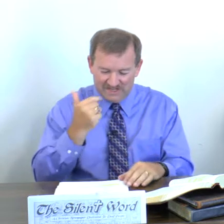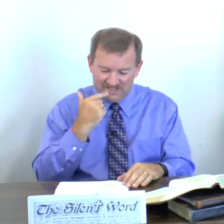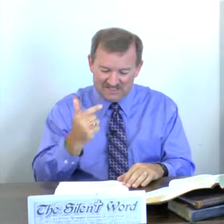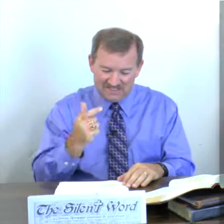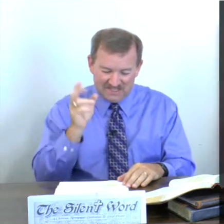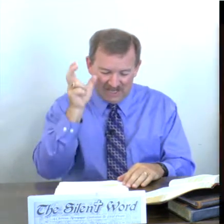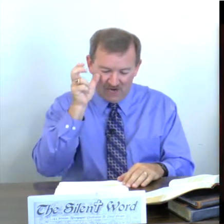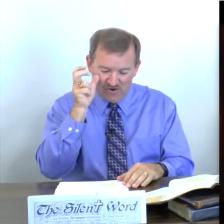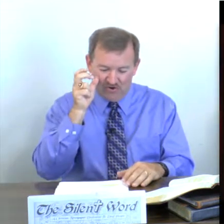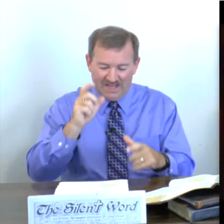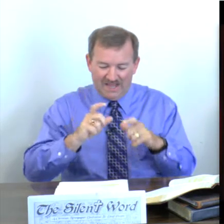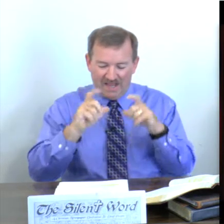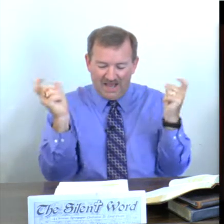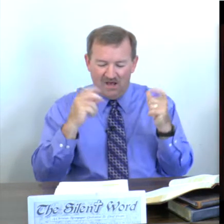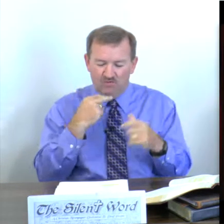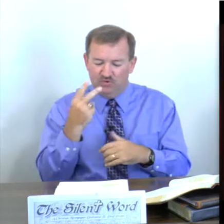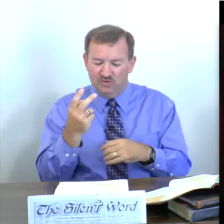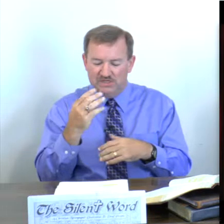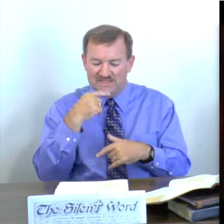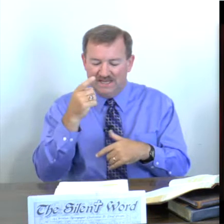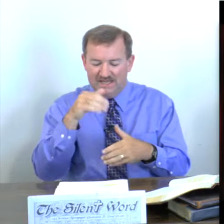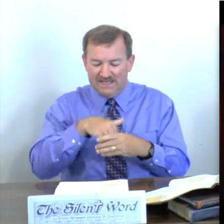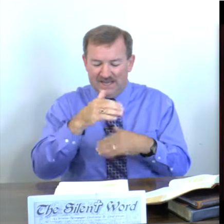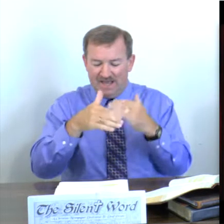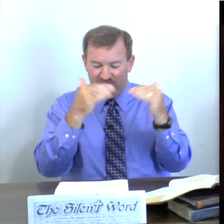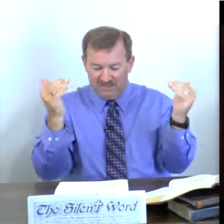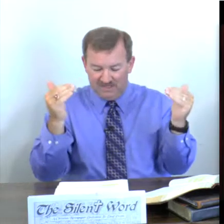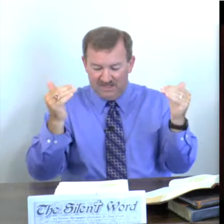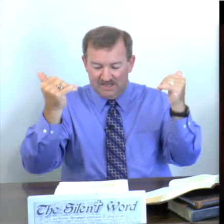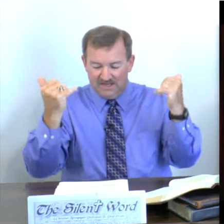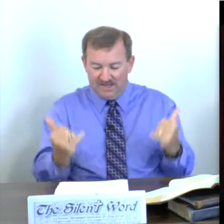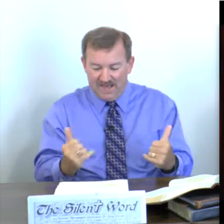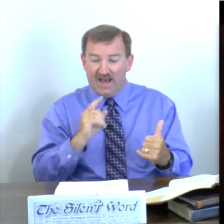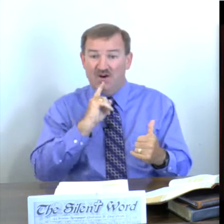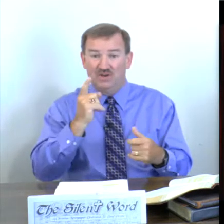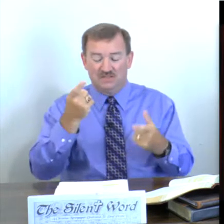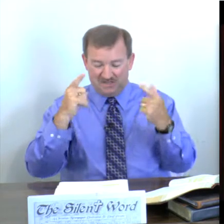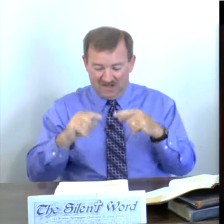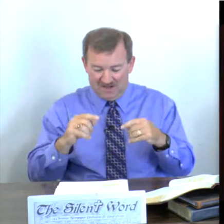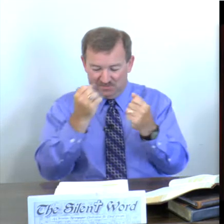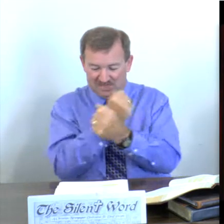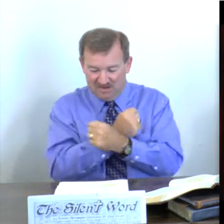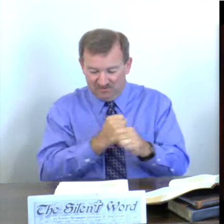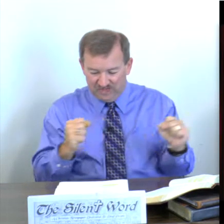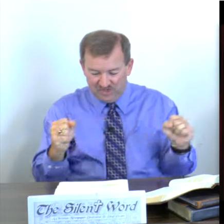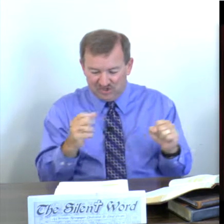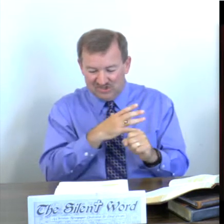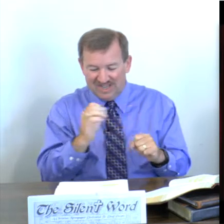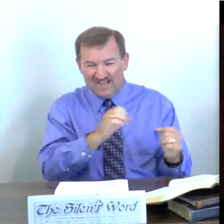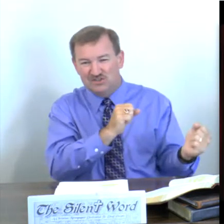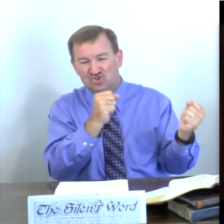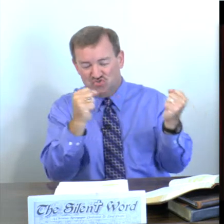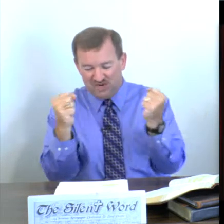It says, "And I heard a loud voice saying in heaven, now is come salvation and